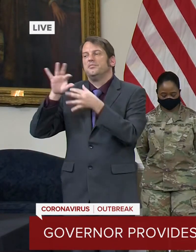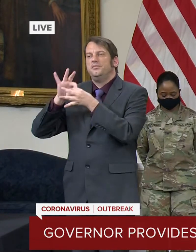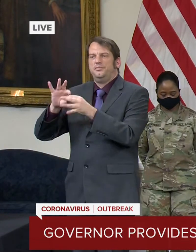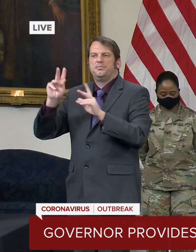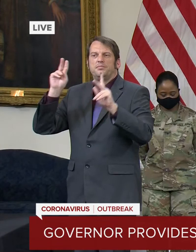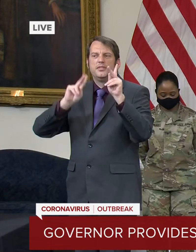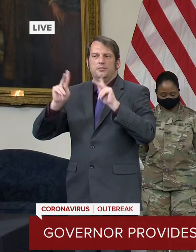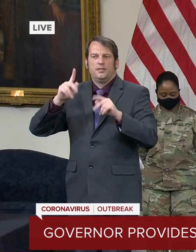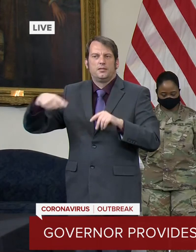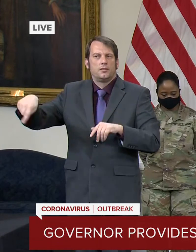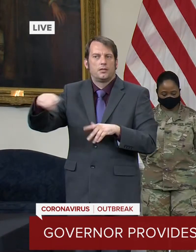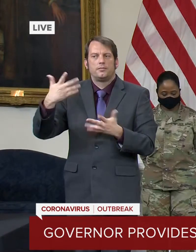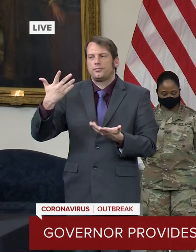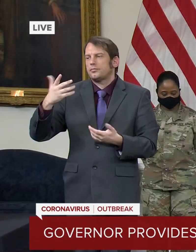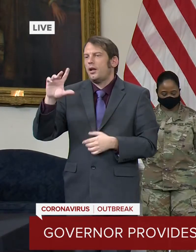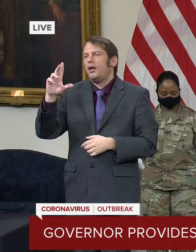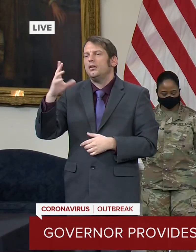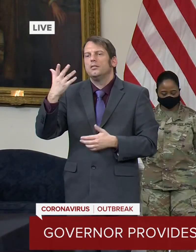receive